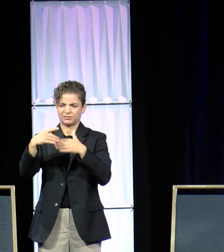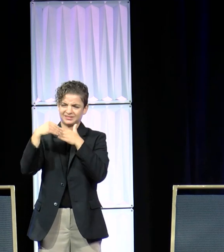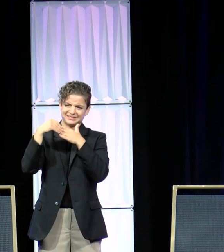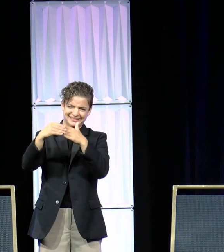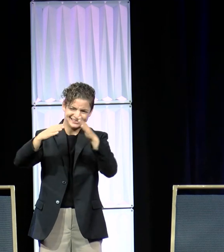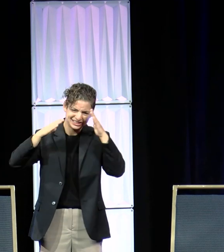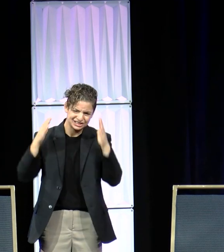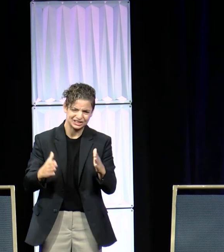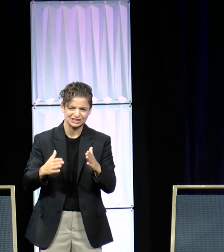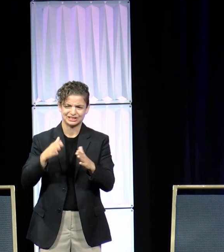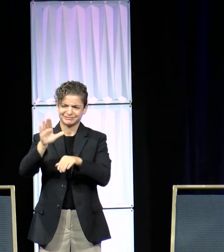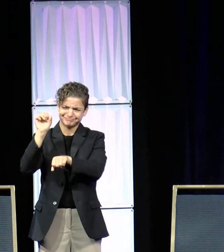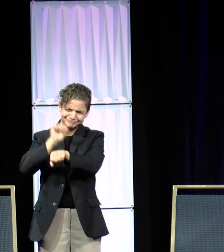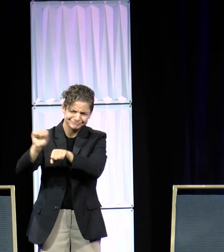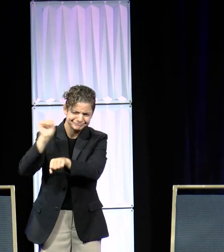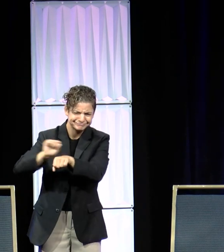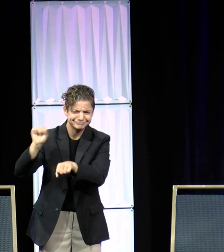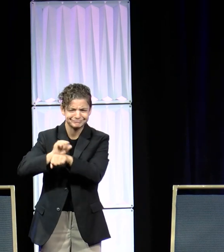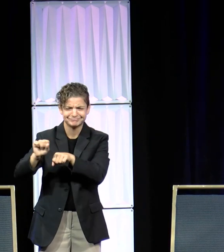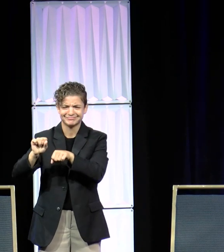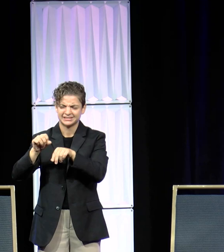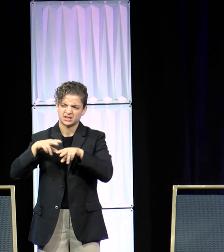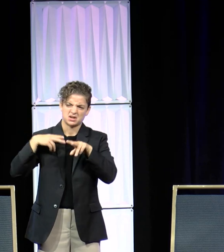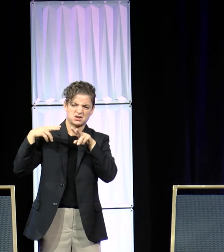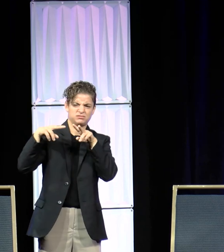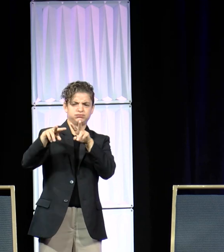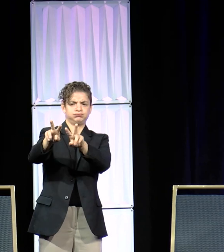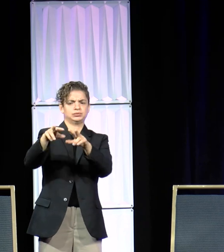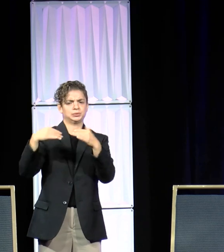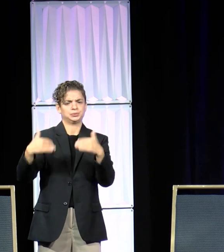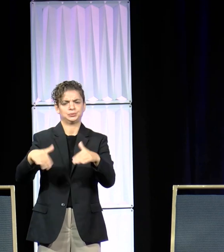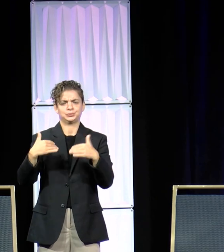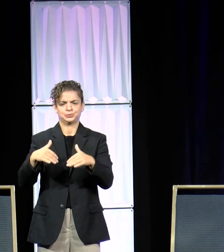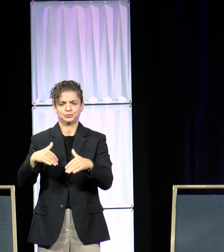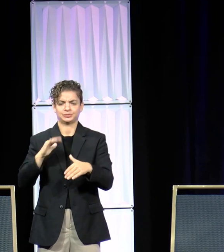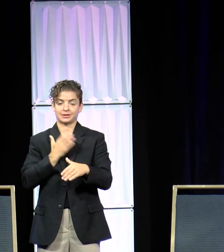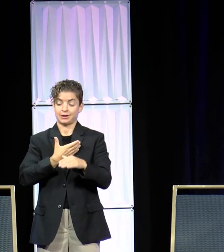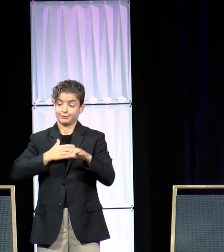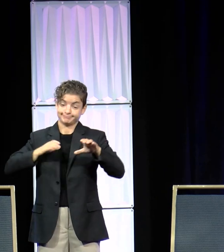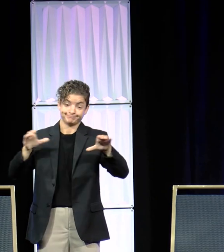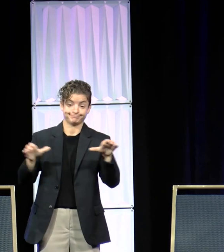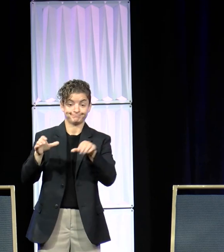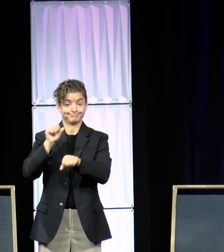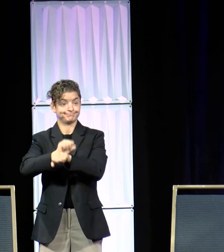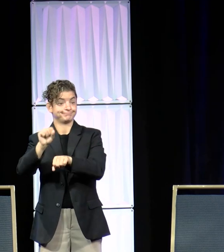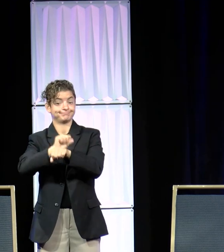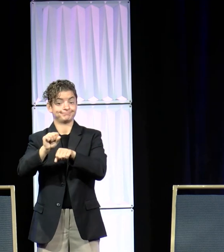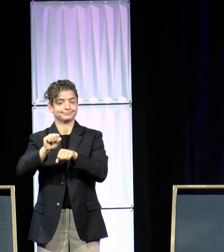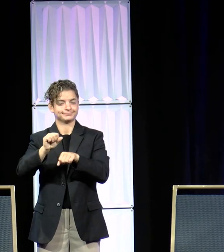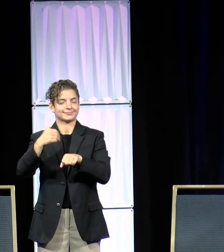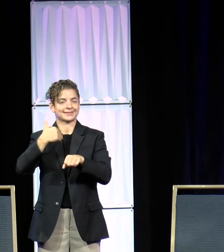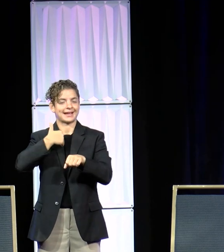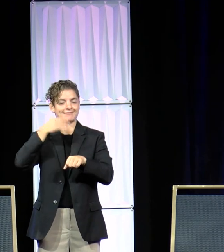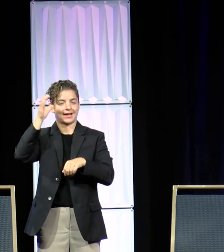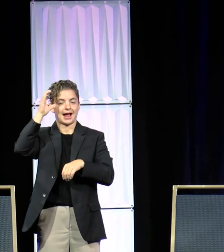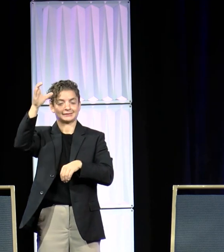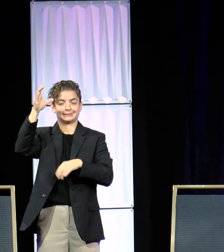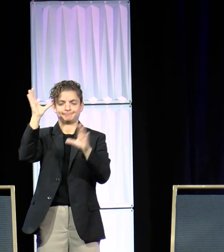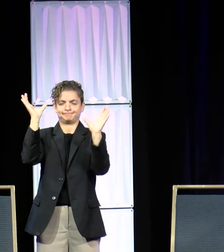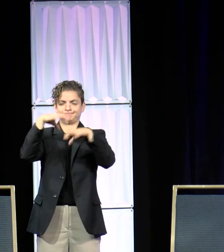to be able to do. Now, we have this weird concept in our movement called engaging men. I hate that concept because it's a very low